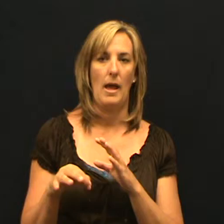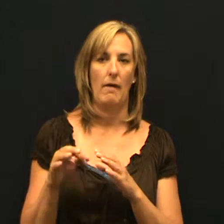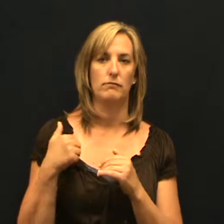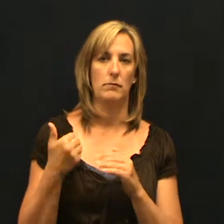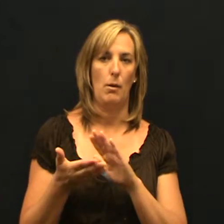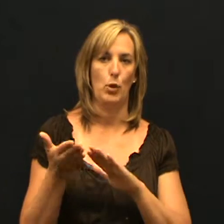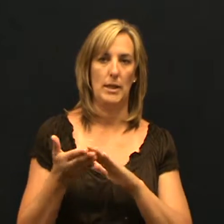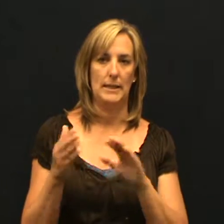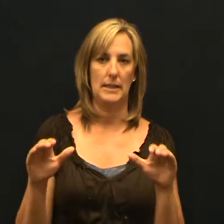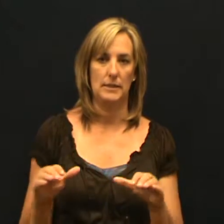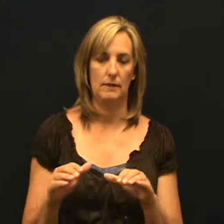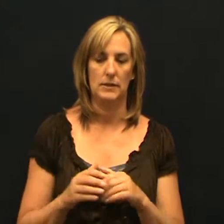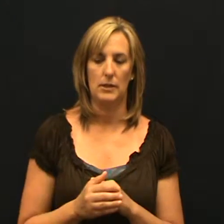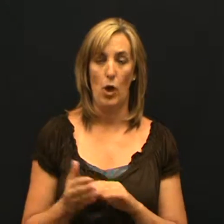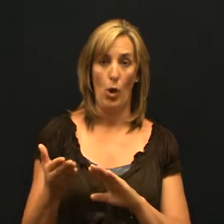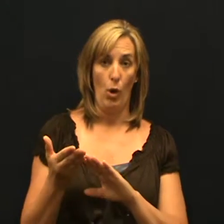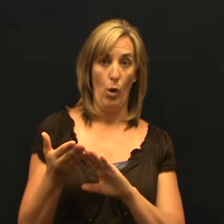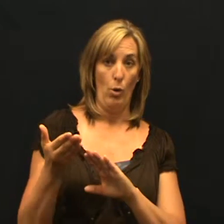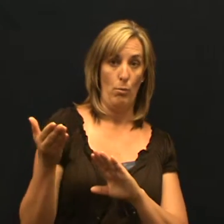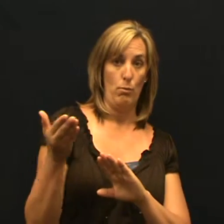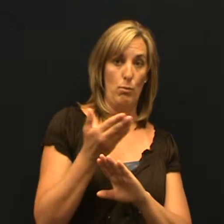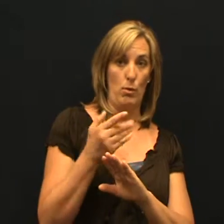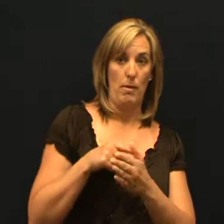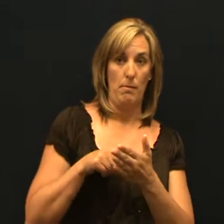also increased, so that would have been an additional